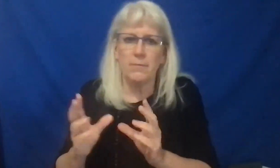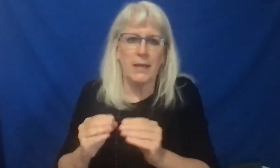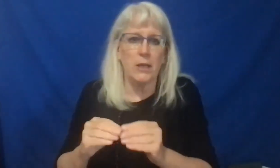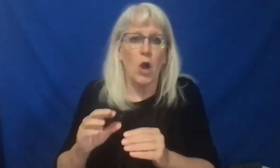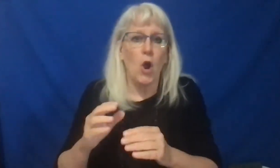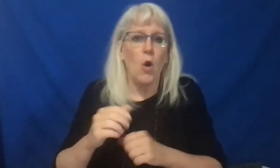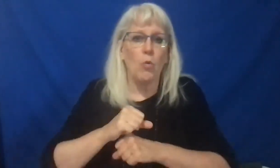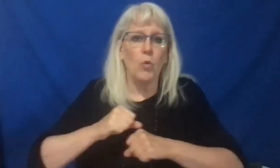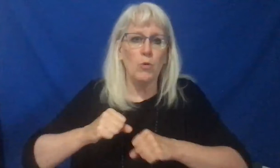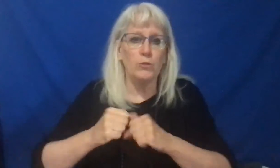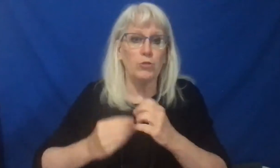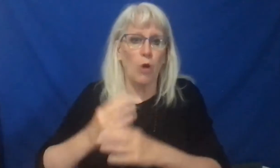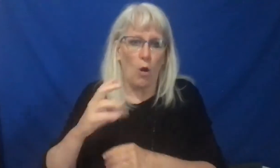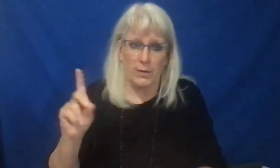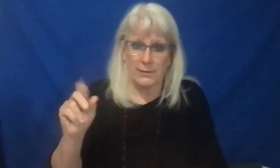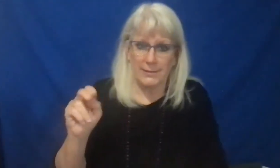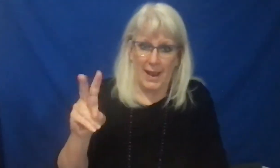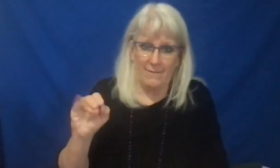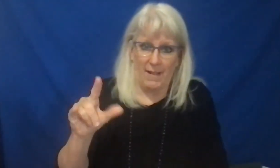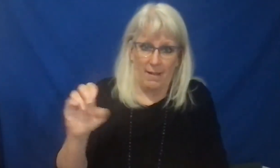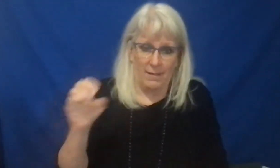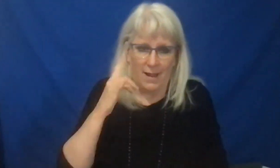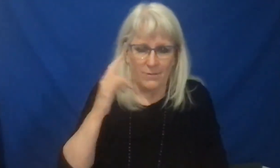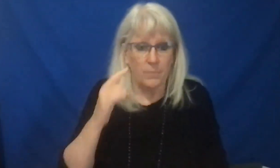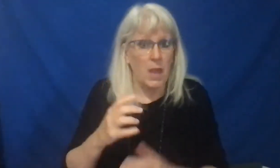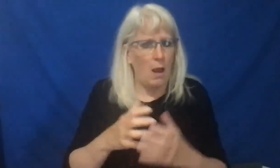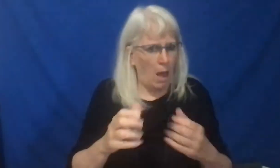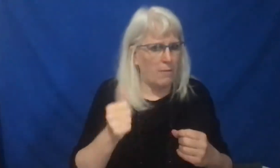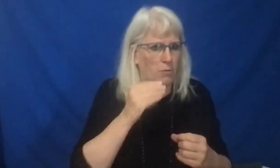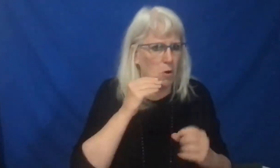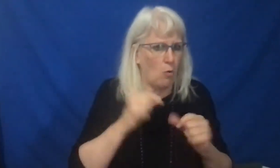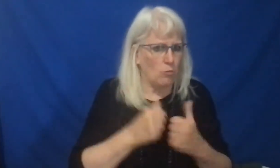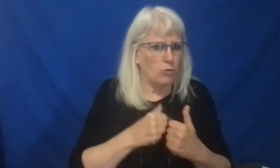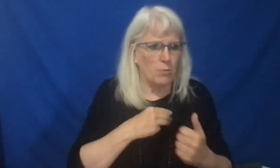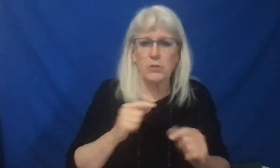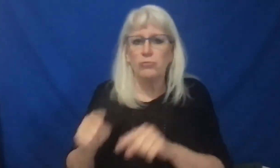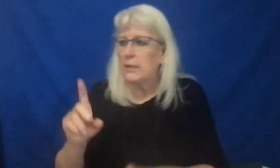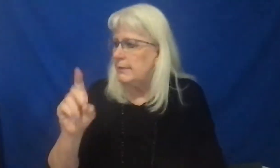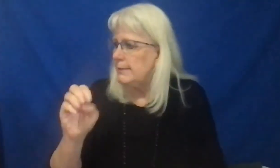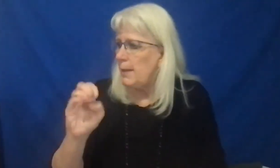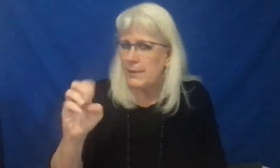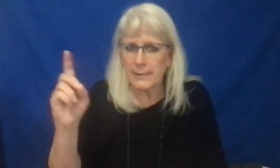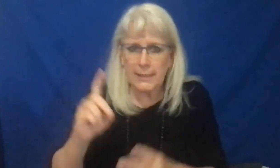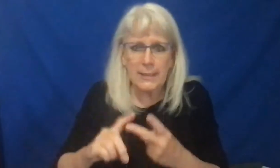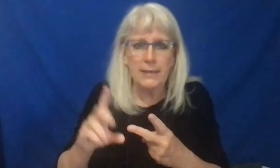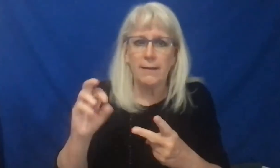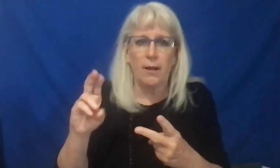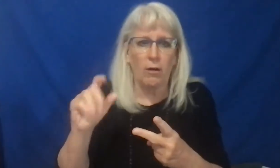California. And a bunch of home group members came in. It was, as I remember it, Debbie D and Carol H, Anna A,